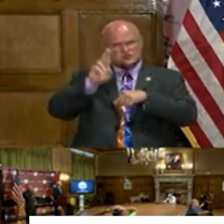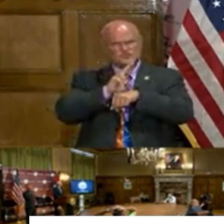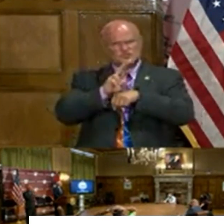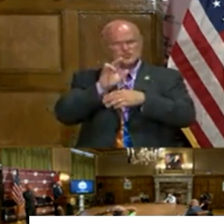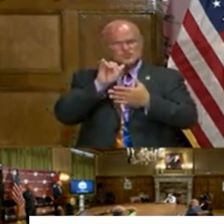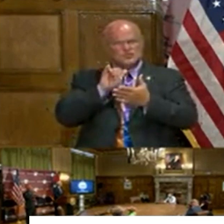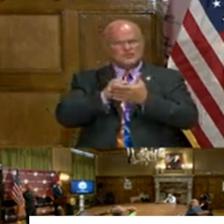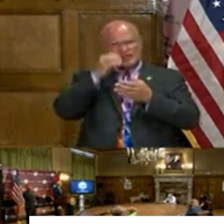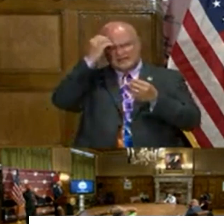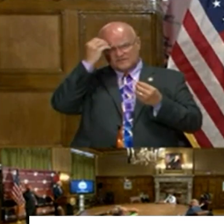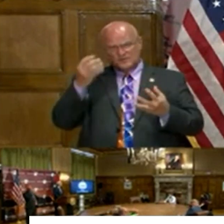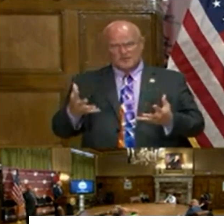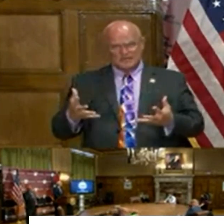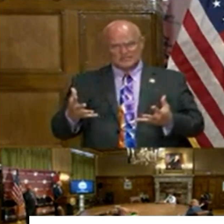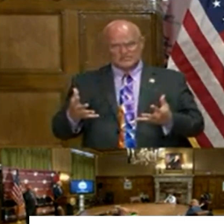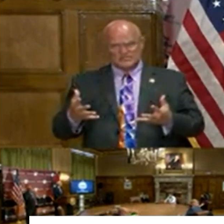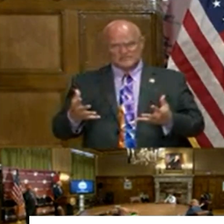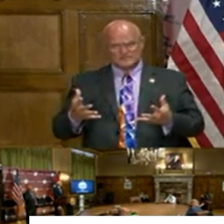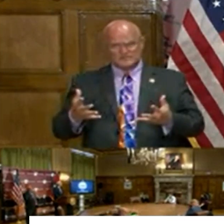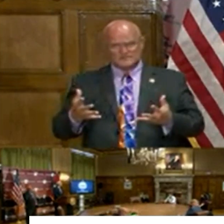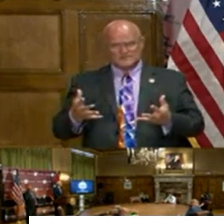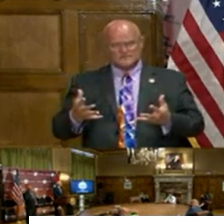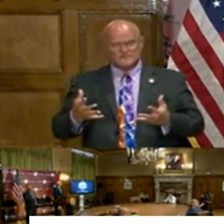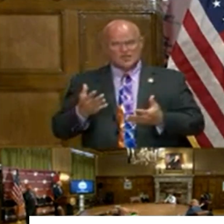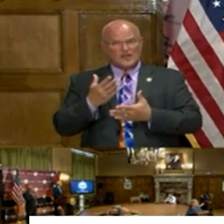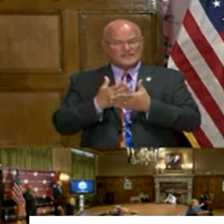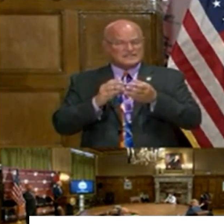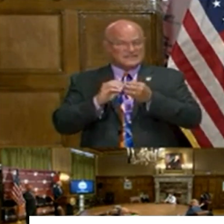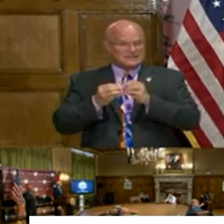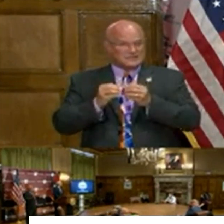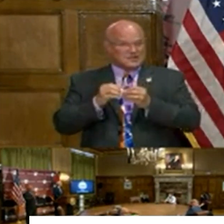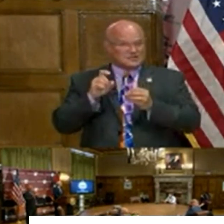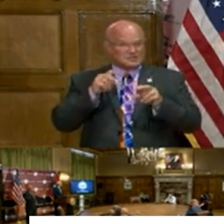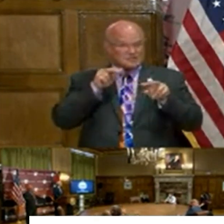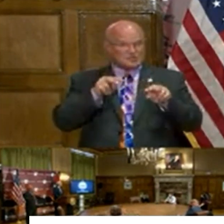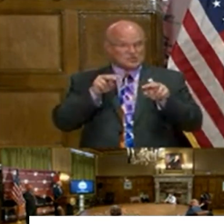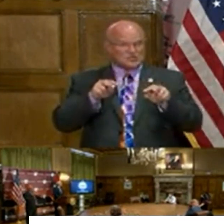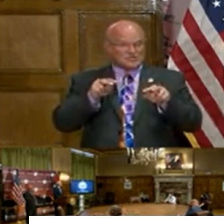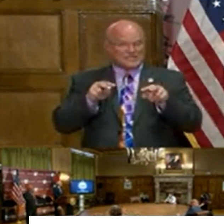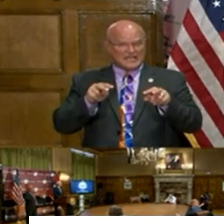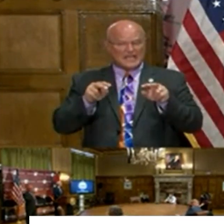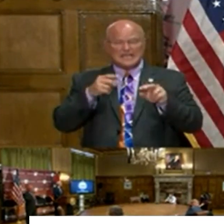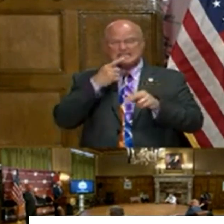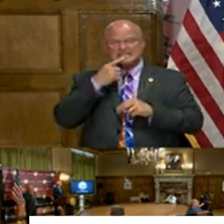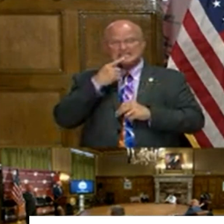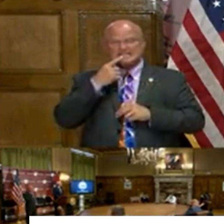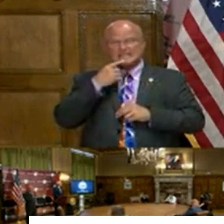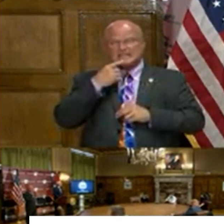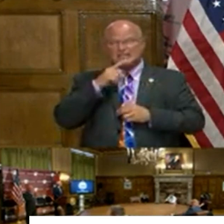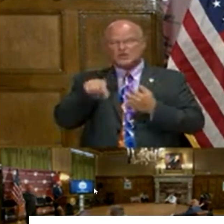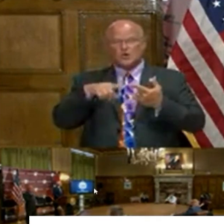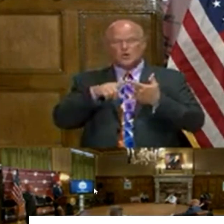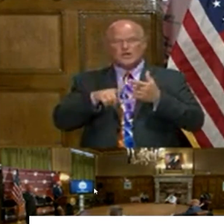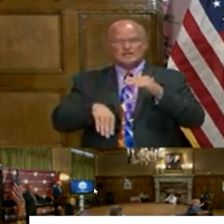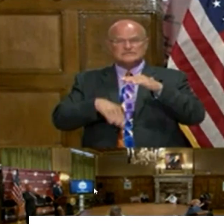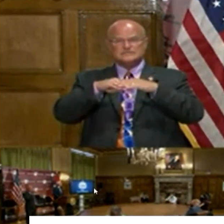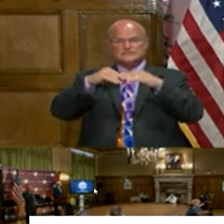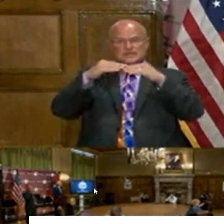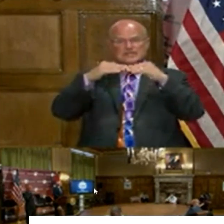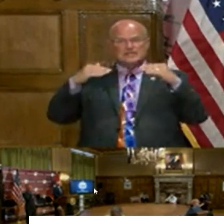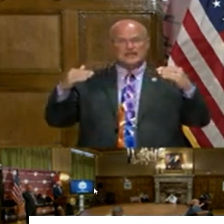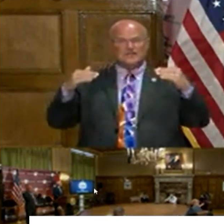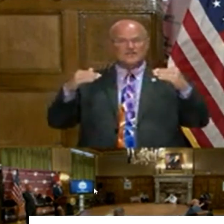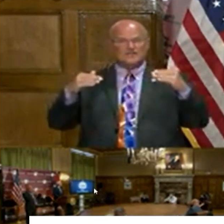that information? Are there some numbers that they should be looking at and say, when it gets to a certain level, they need